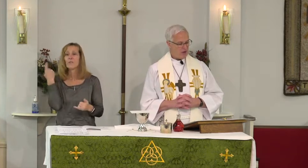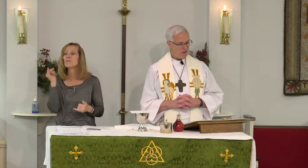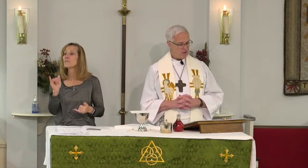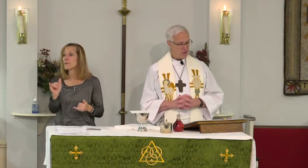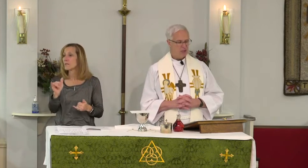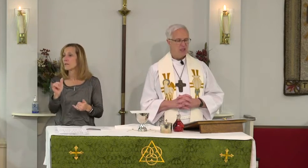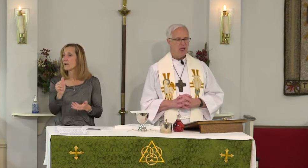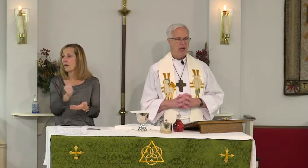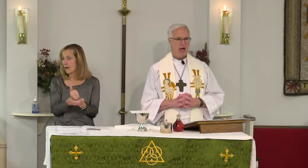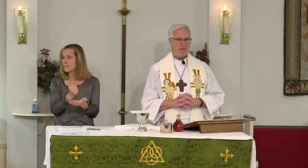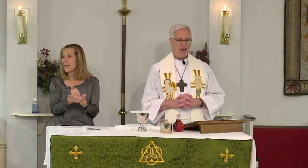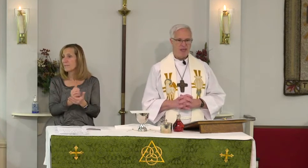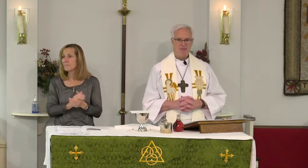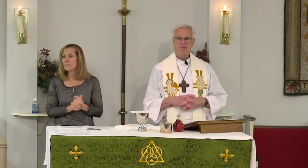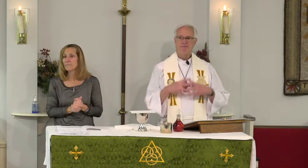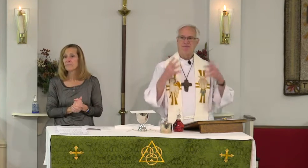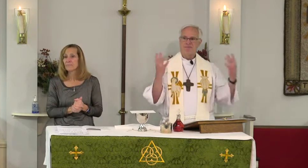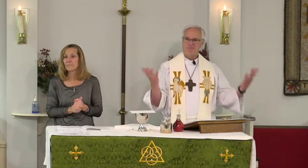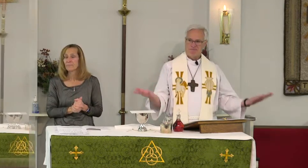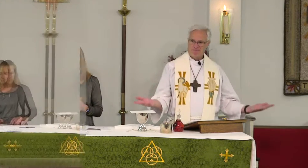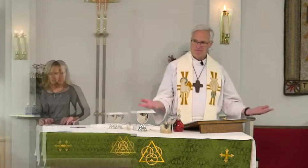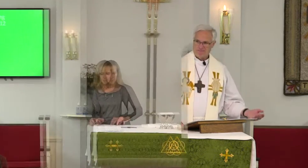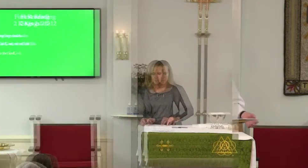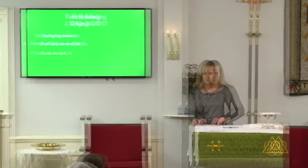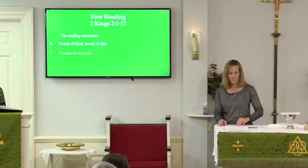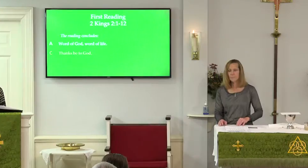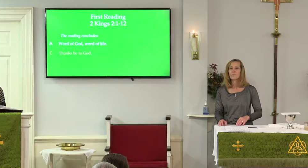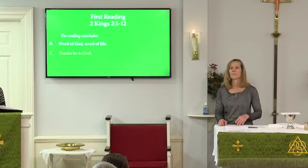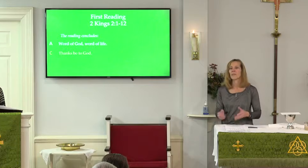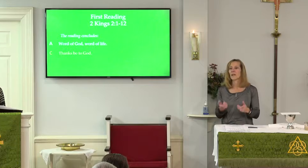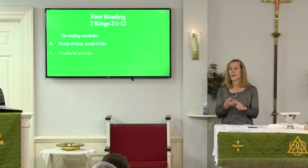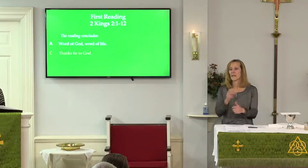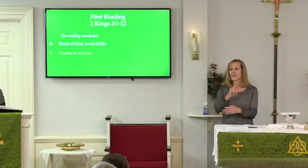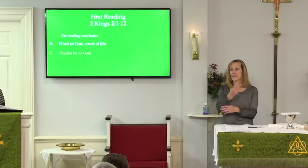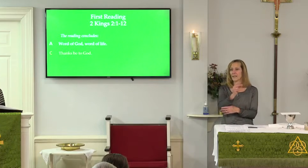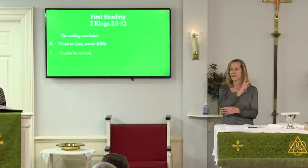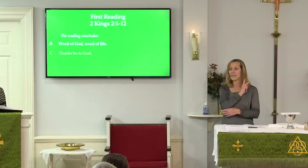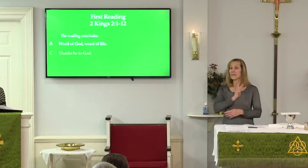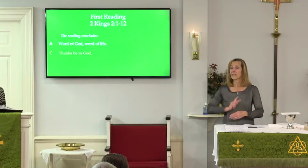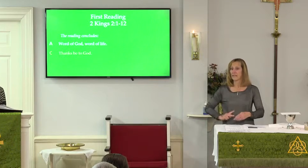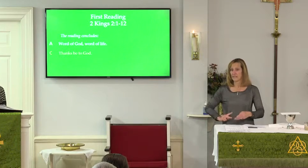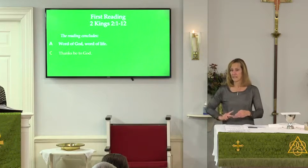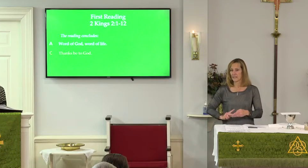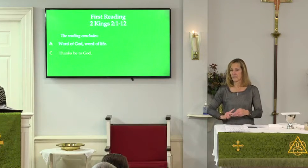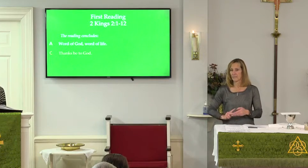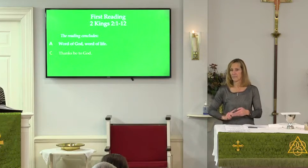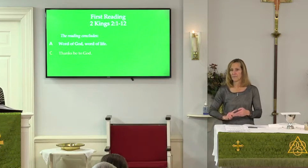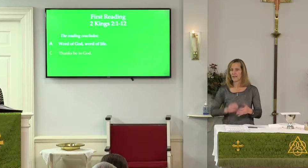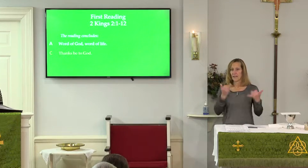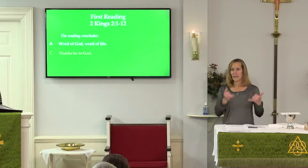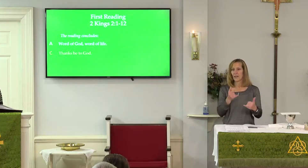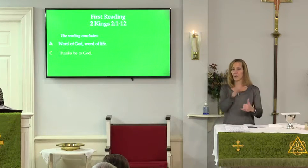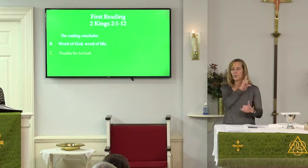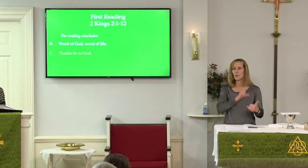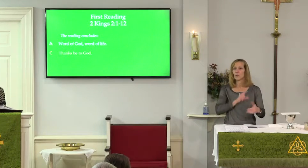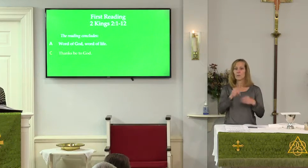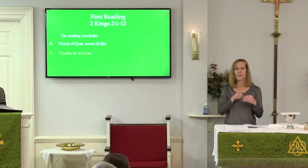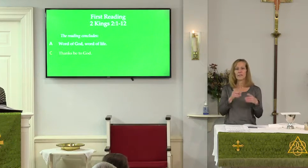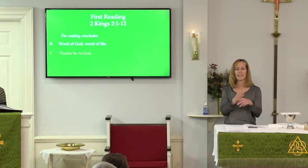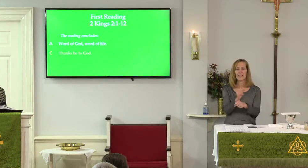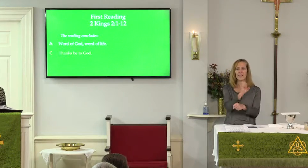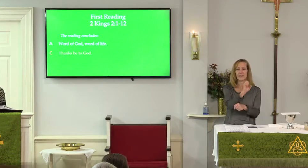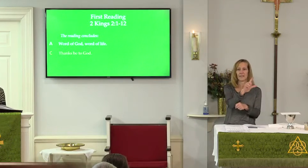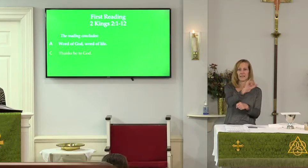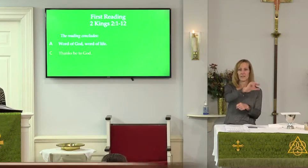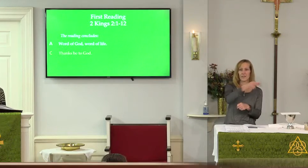and forever. Amen. A reading from 2 Kings. Now when the Lord was about to take